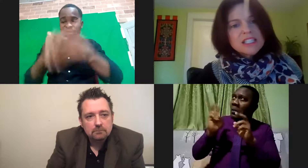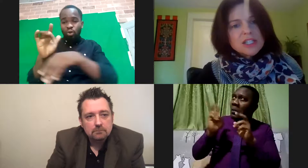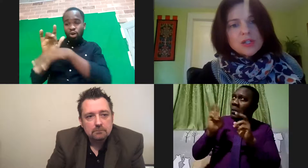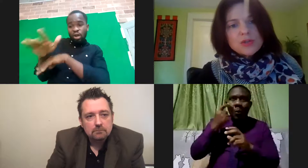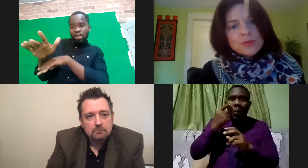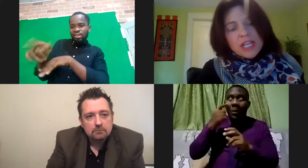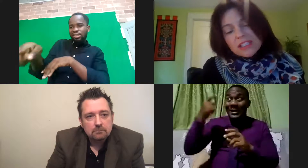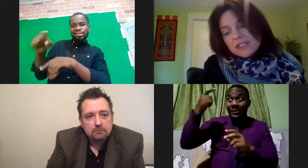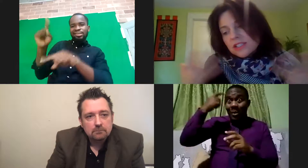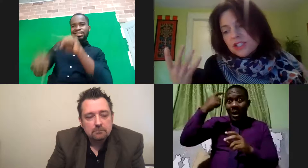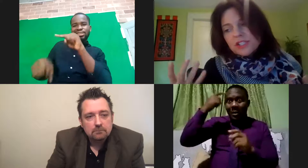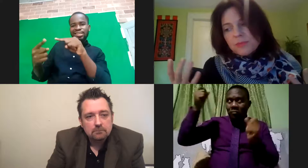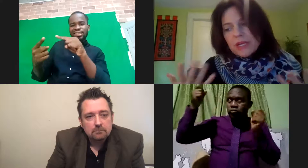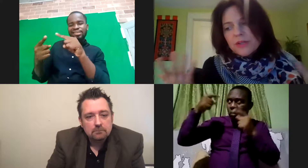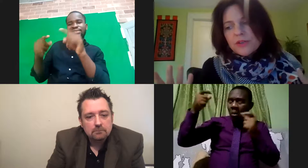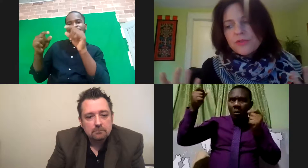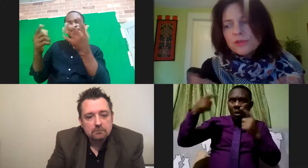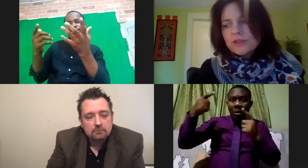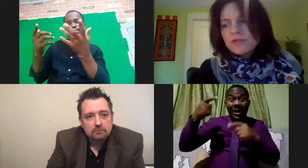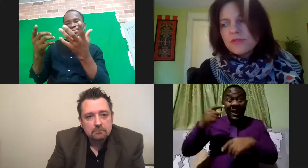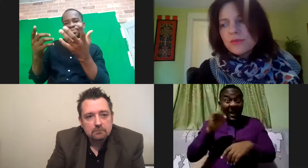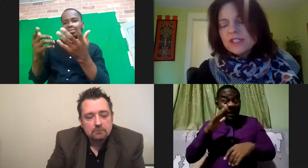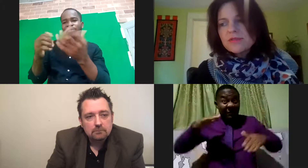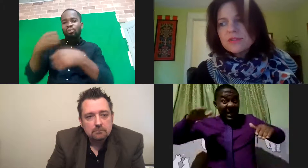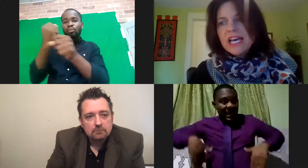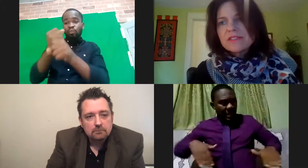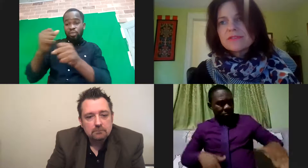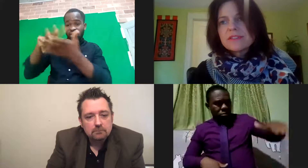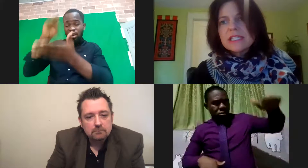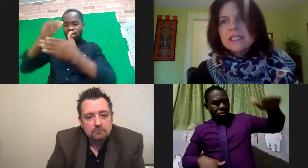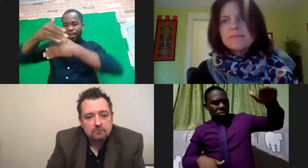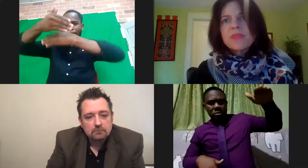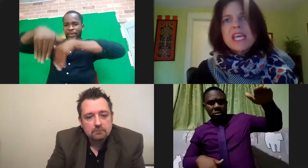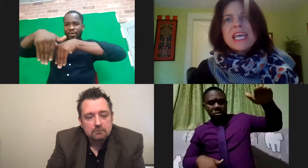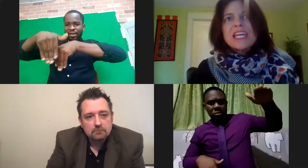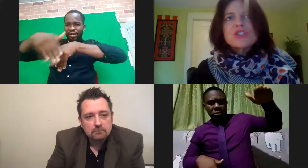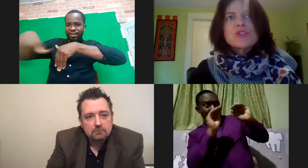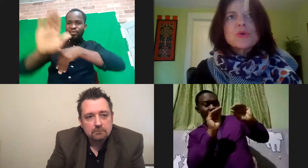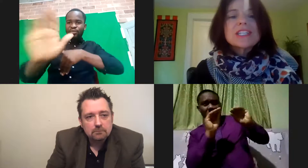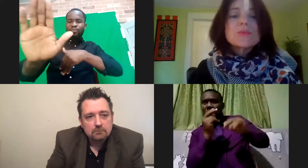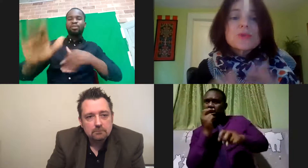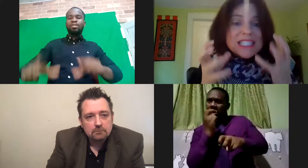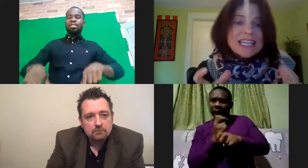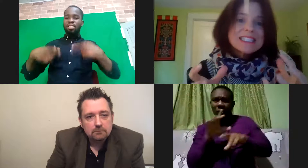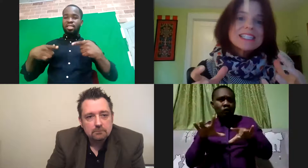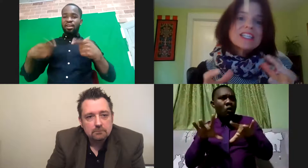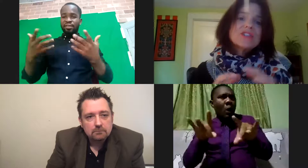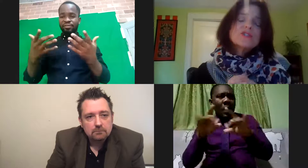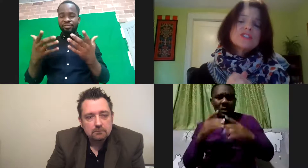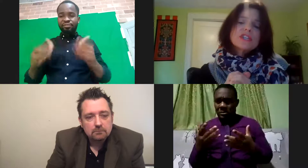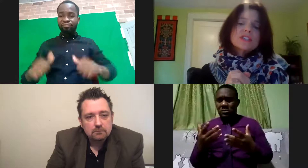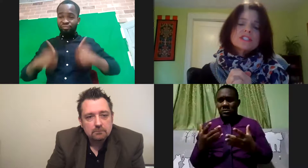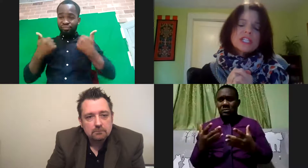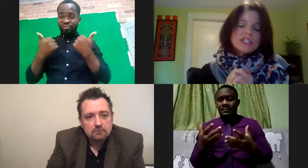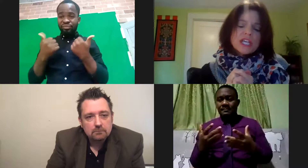can create just a barrier for learning for the rest of your life. And so it is precisely in